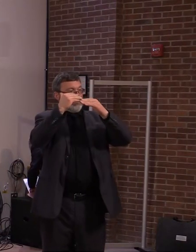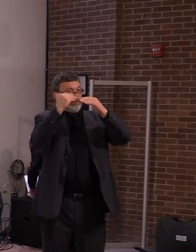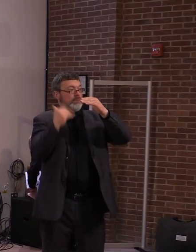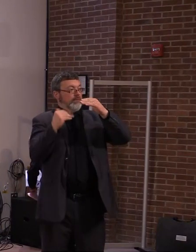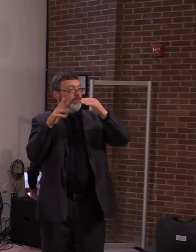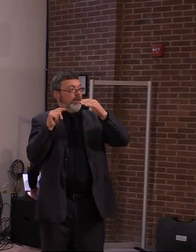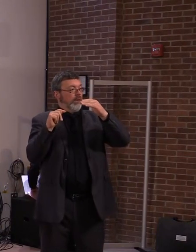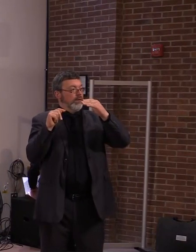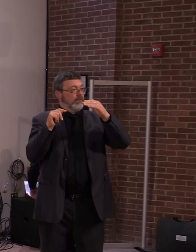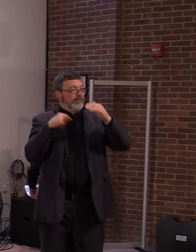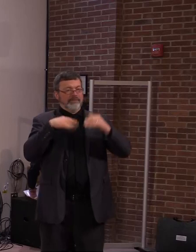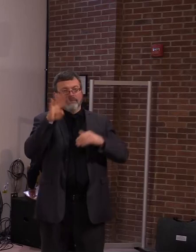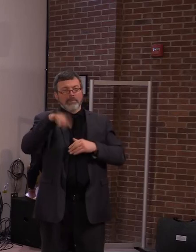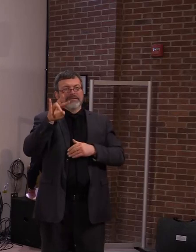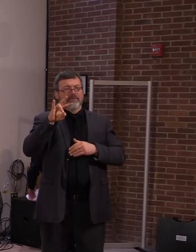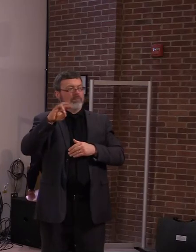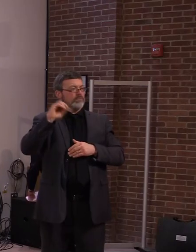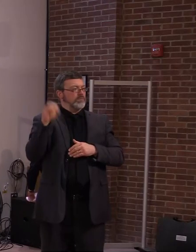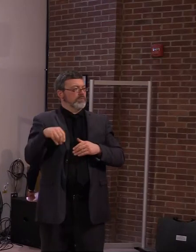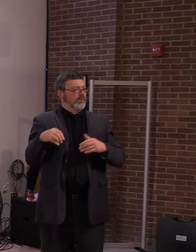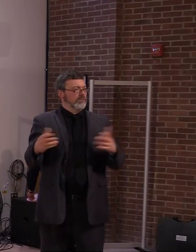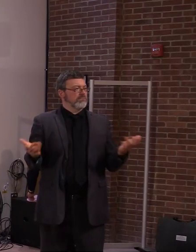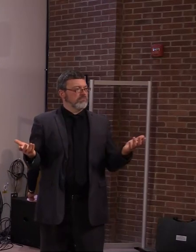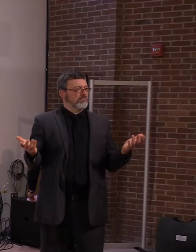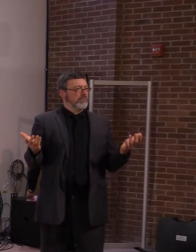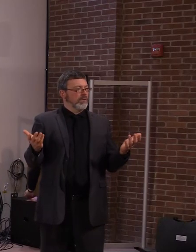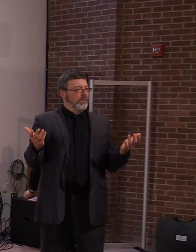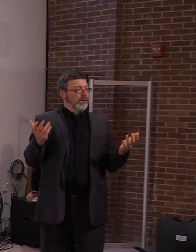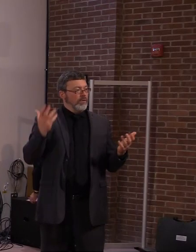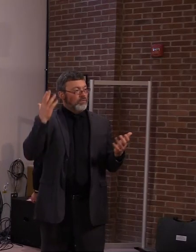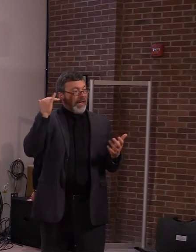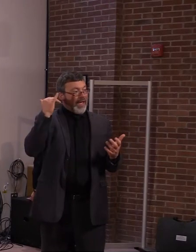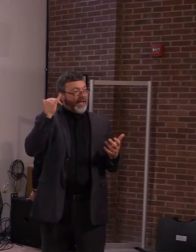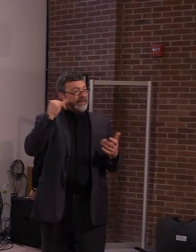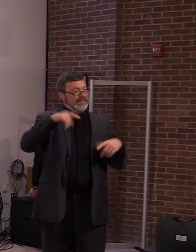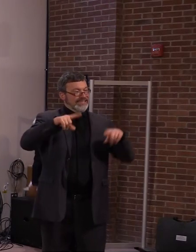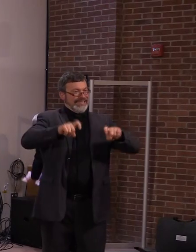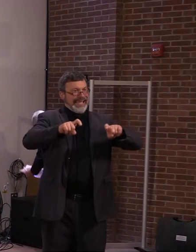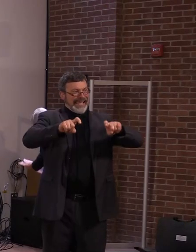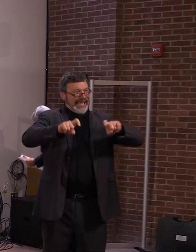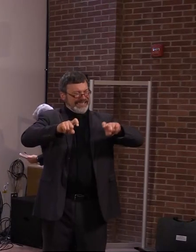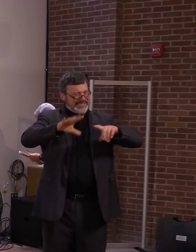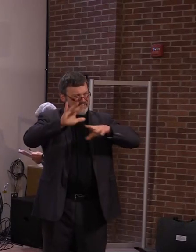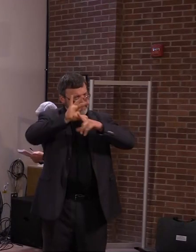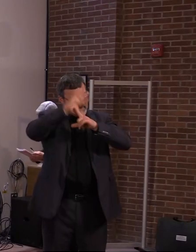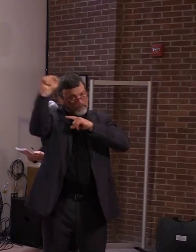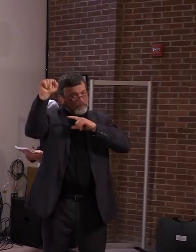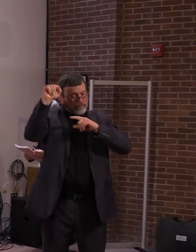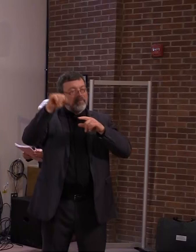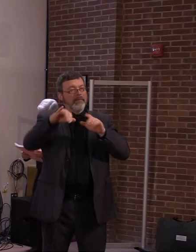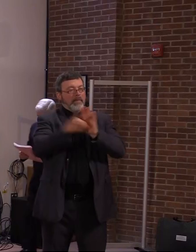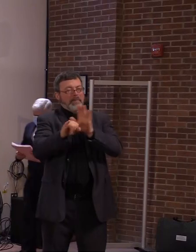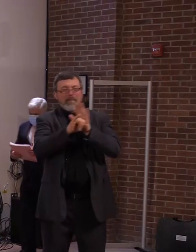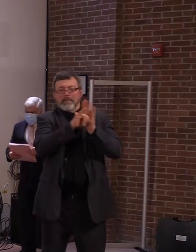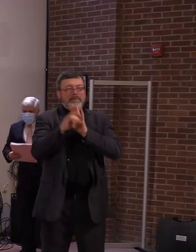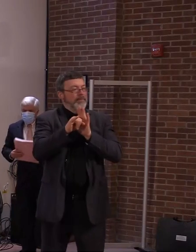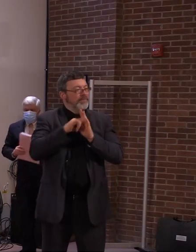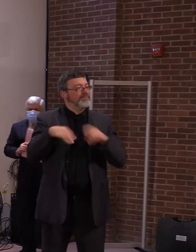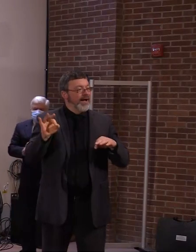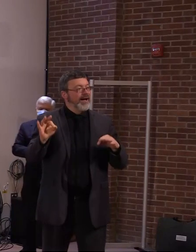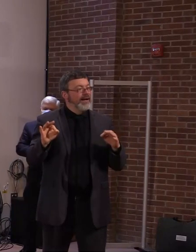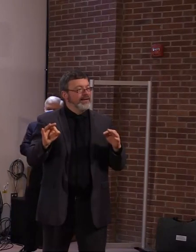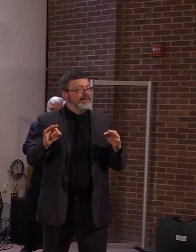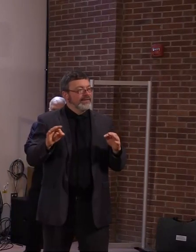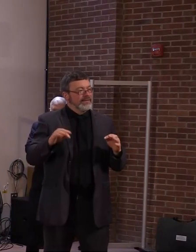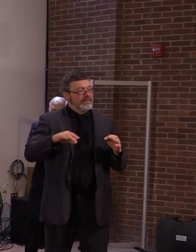4.7%. So those numbers become more challenging to look at as a comparable. Hospitalizations and fatalities, obviously much more comparable. And on